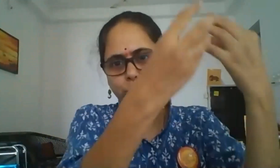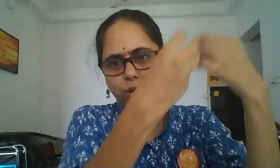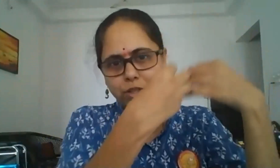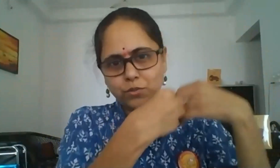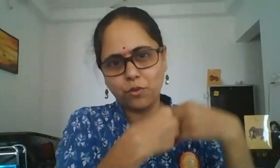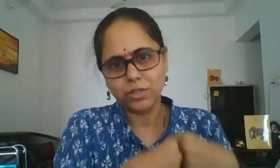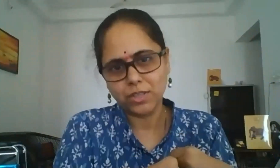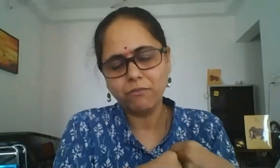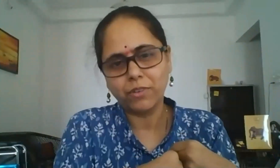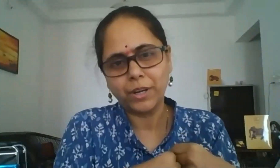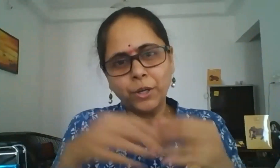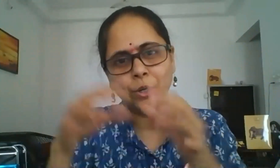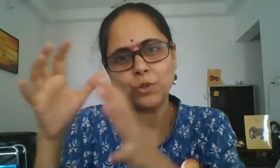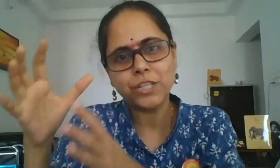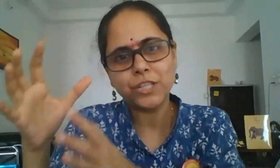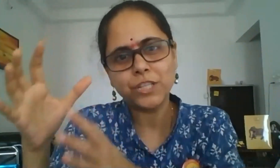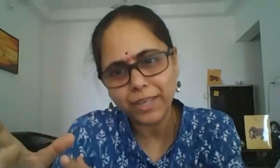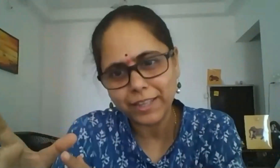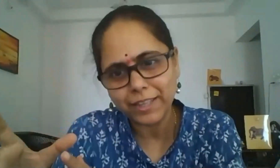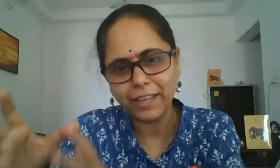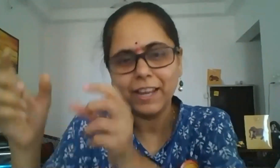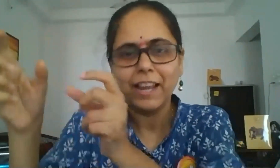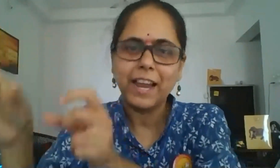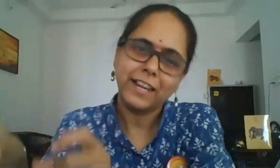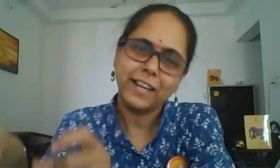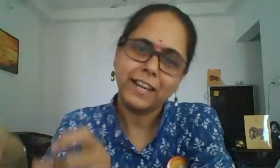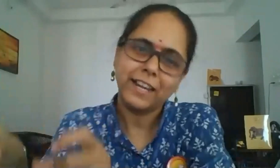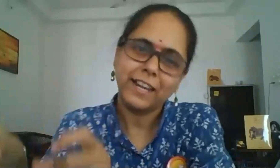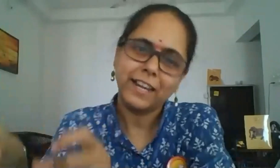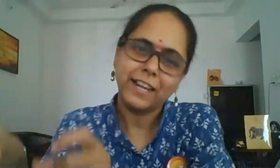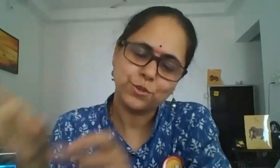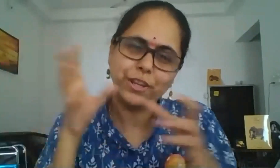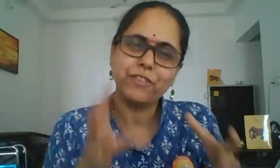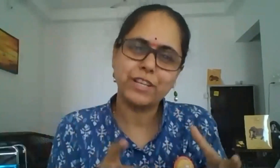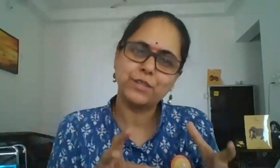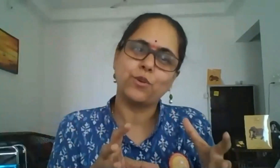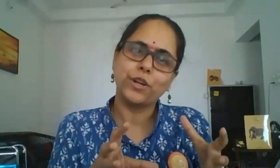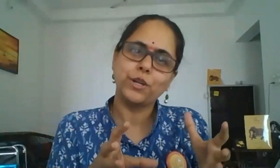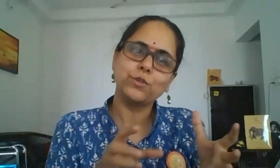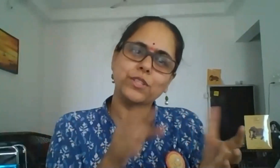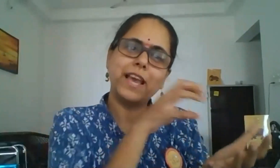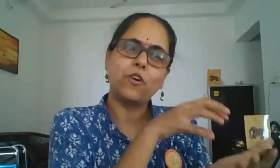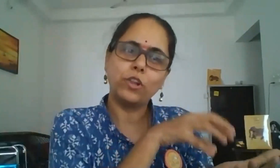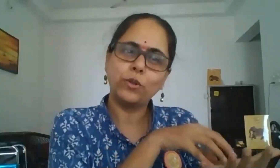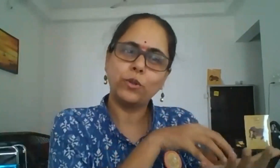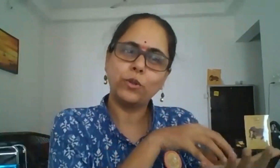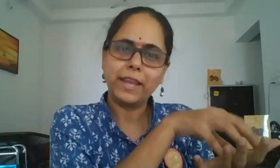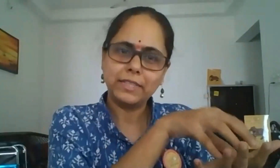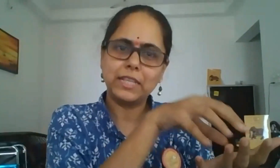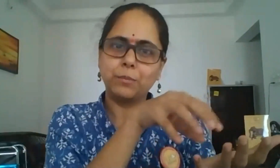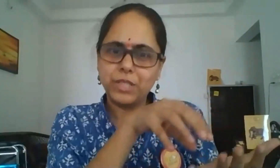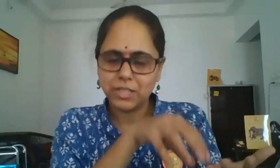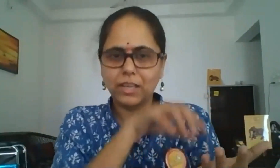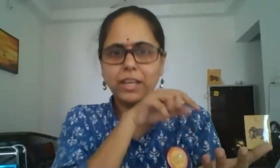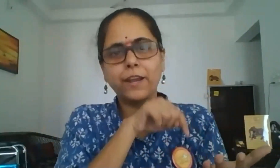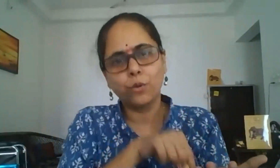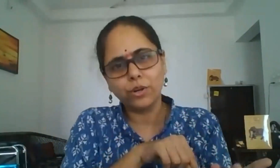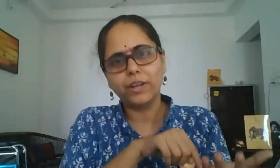was for someone to just be there and her story where she wanted to say, although I like jalebi chakli, I don't get